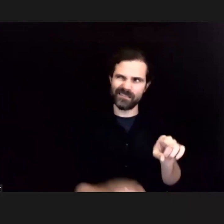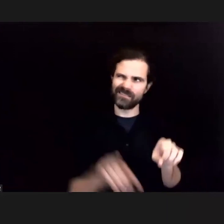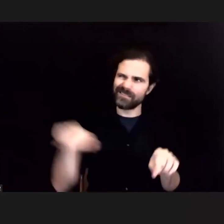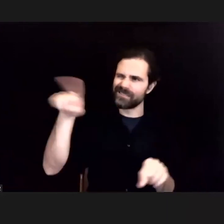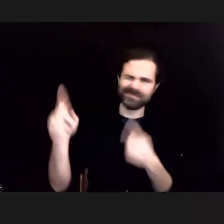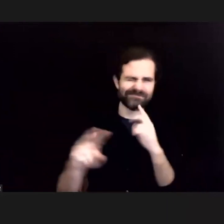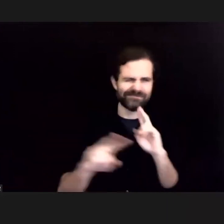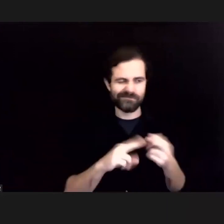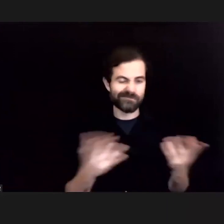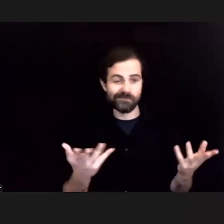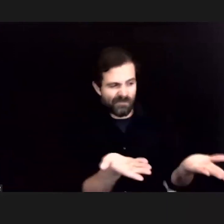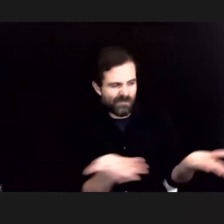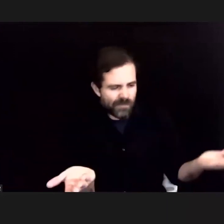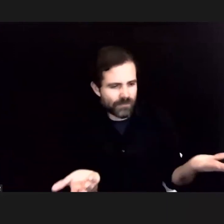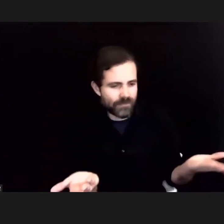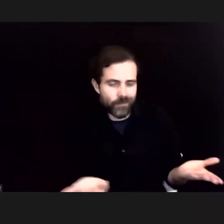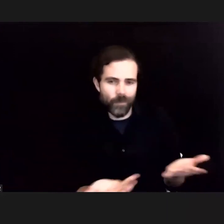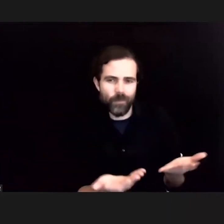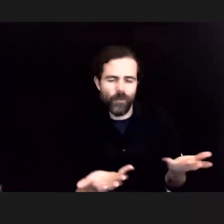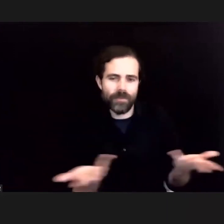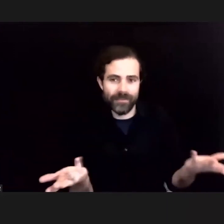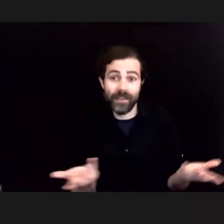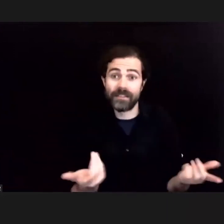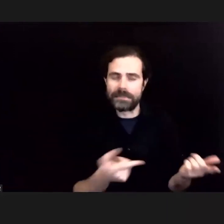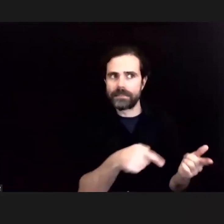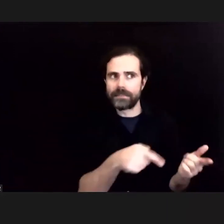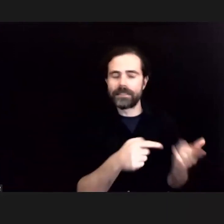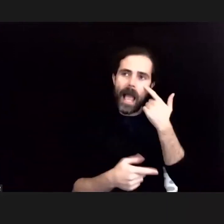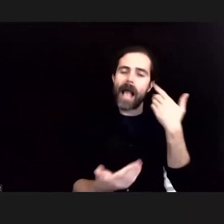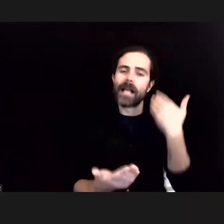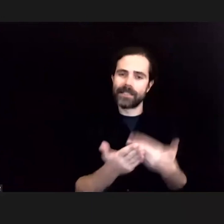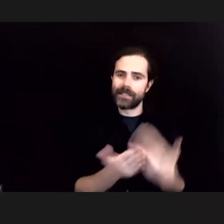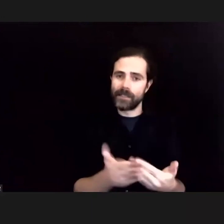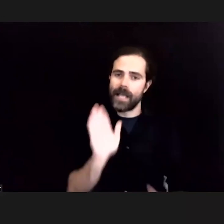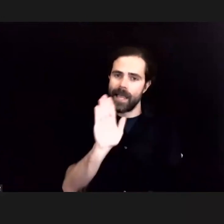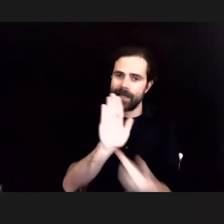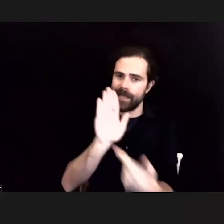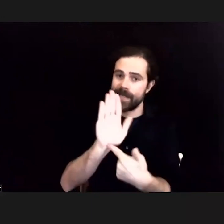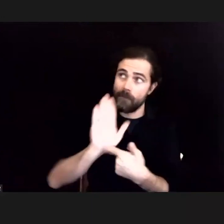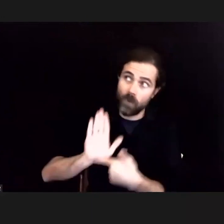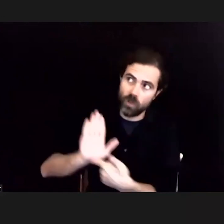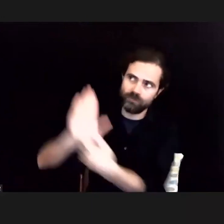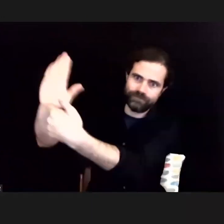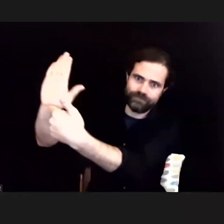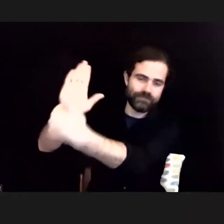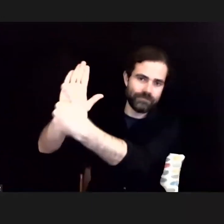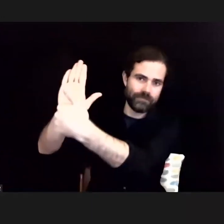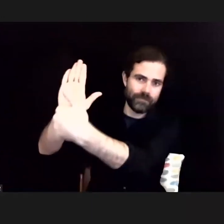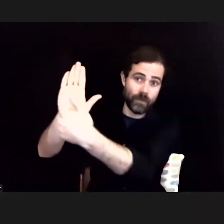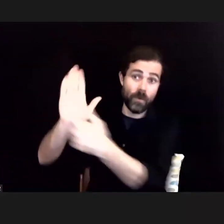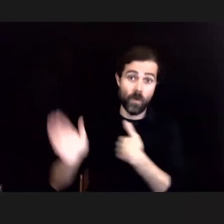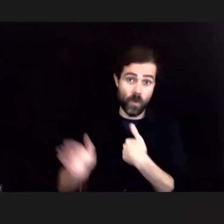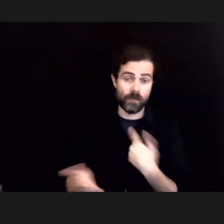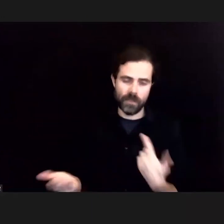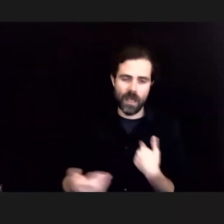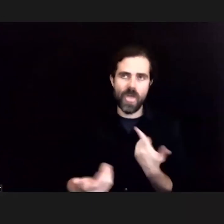this standard with the support of specific examples that for sure the accessibility tech can bring will facilitate very much